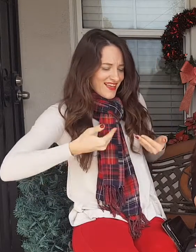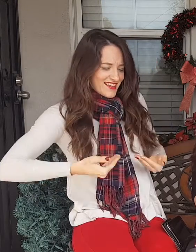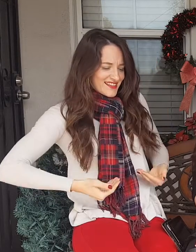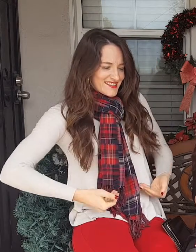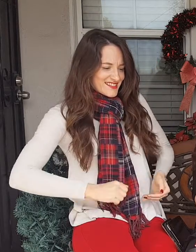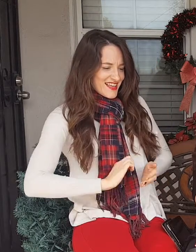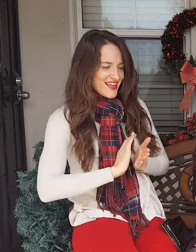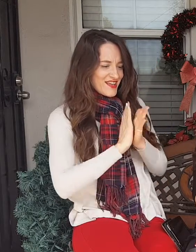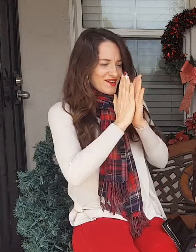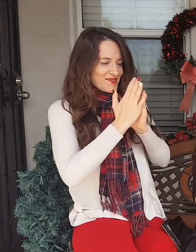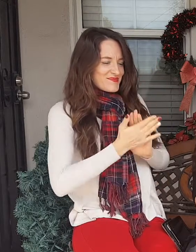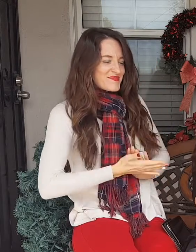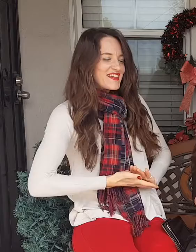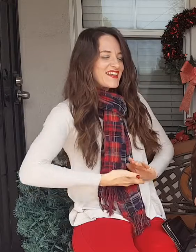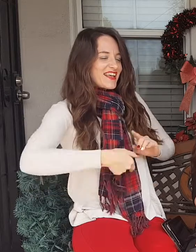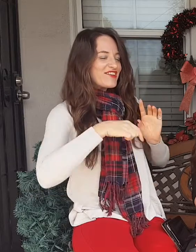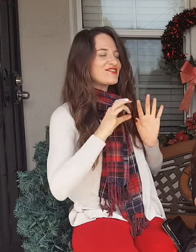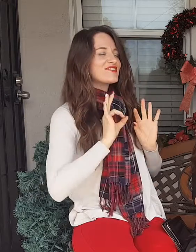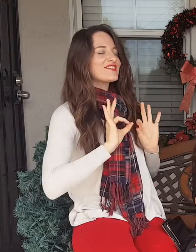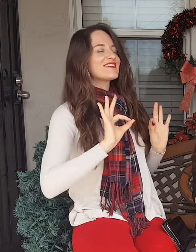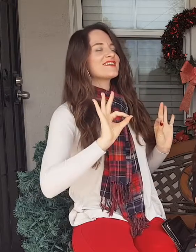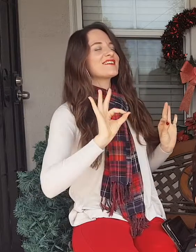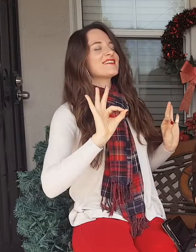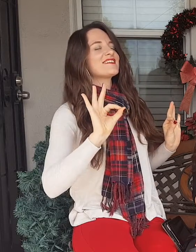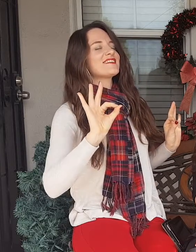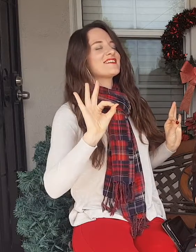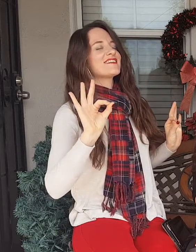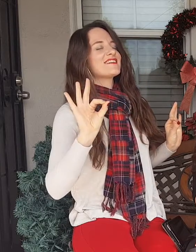and set me free.